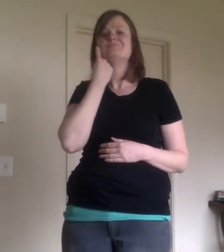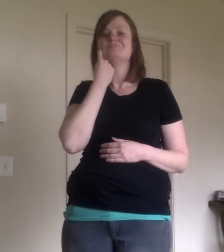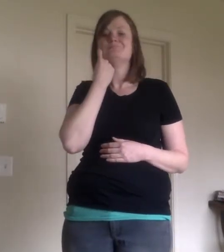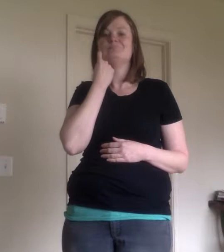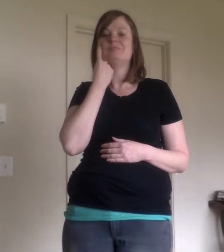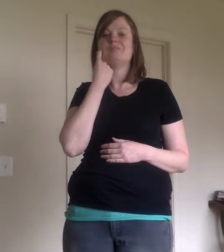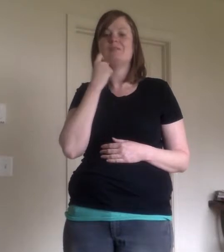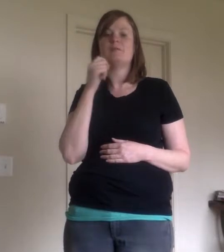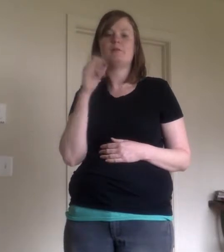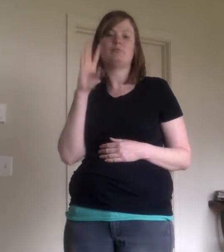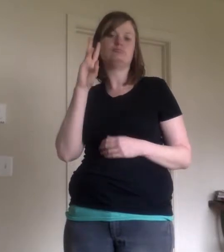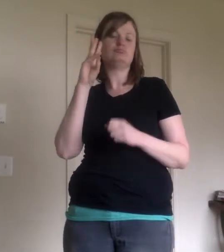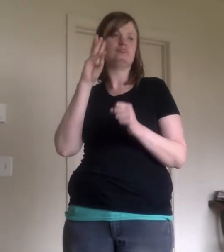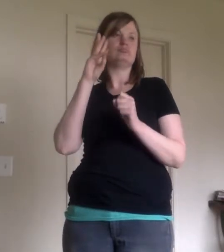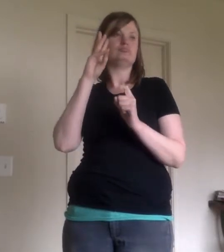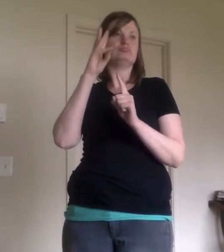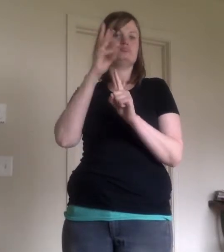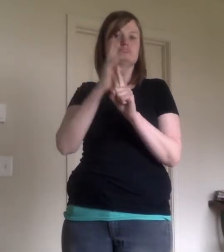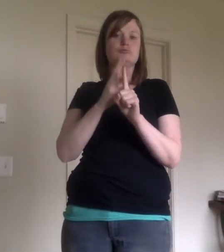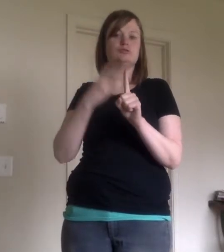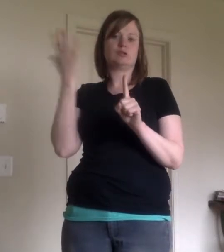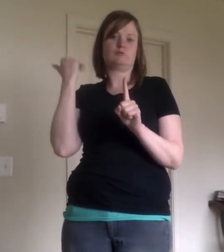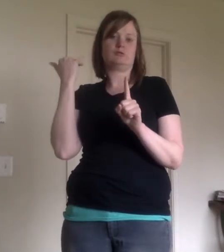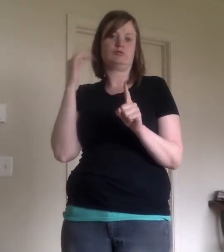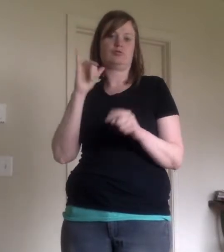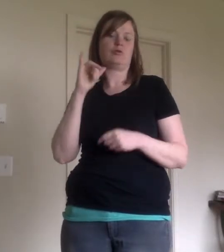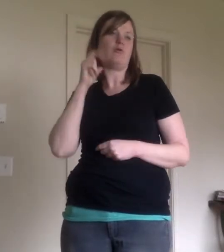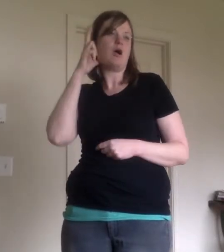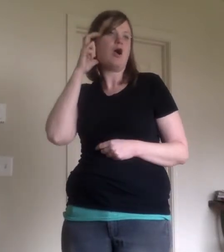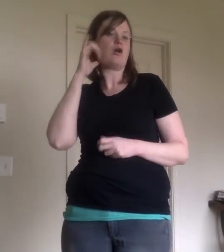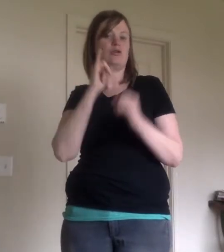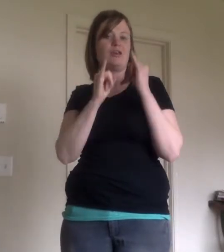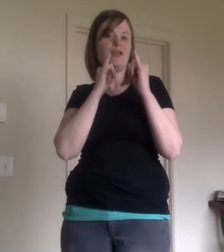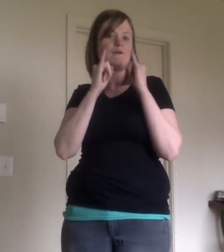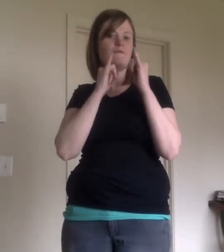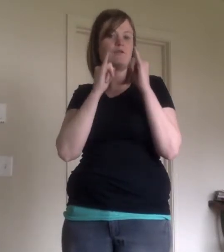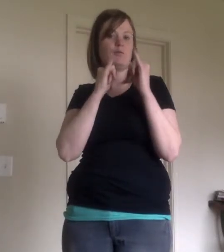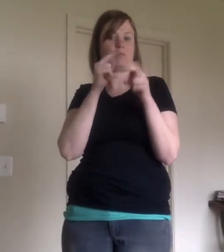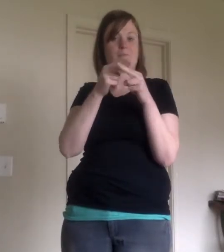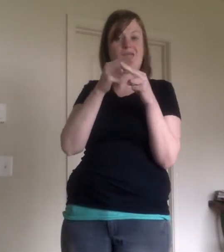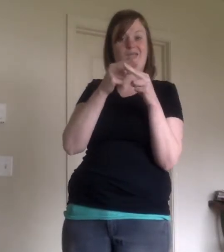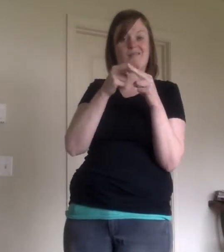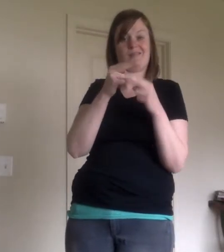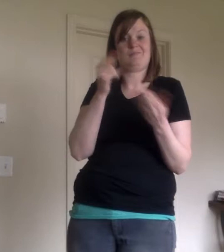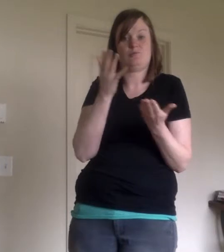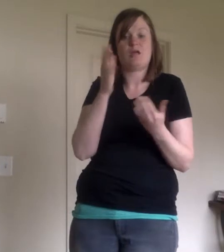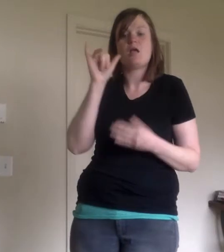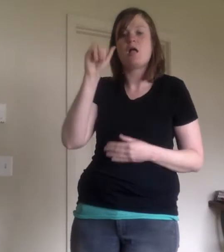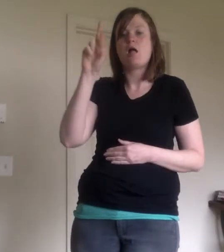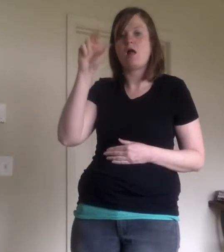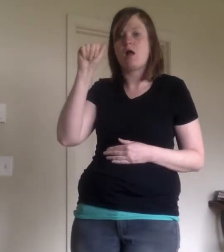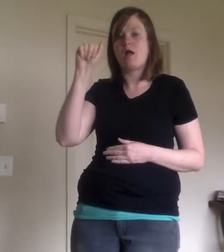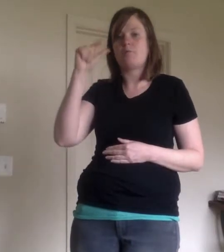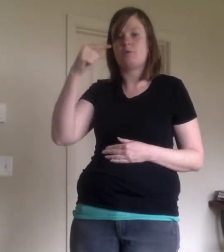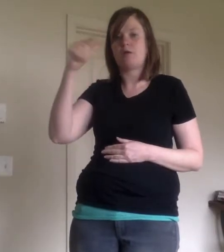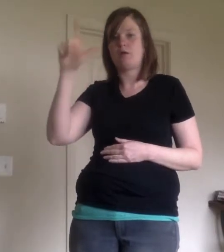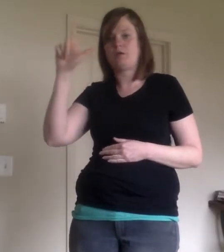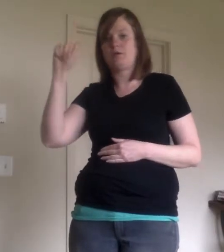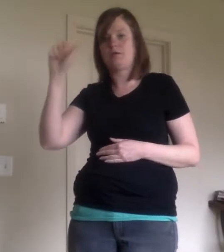heard a interview with a man named Ira Glass, and he's a writer, and he's talking about his creative process and doing creative work. And